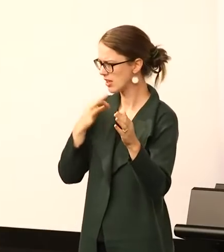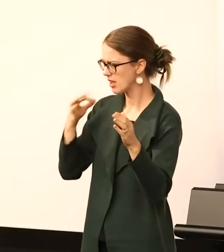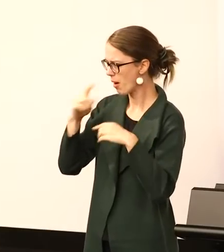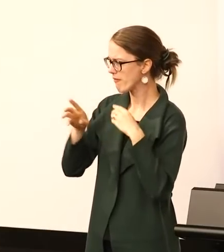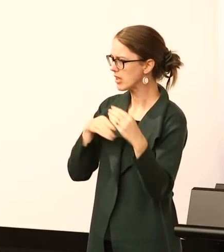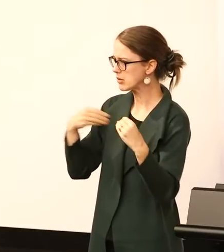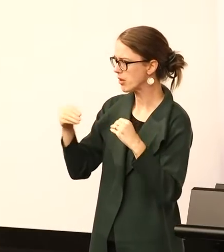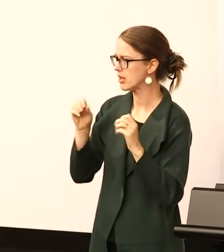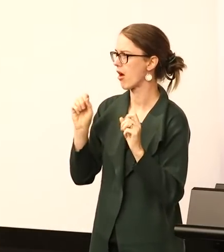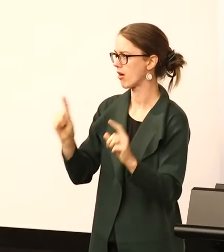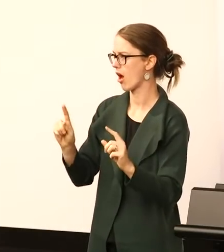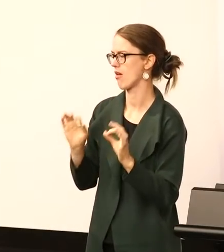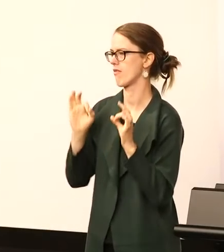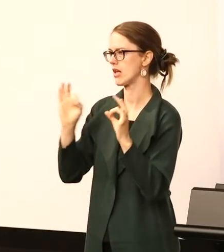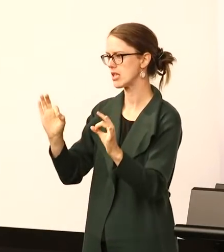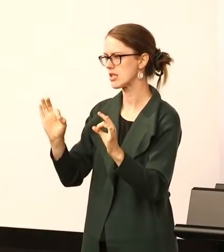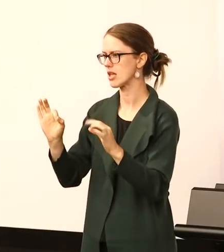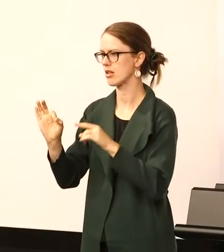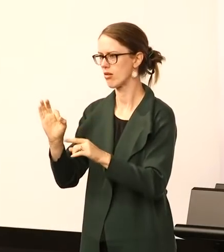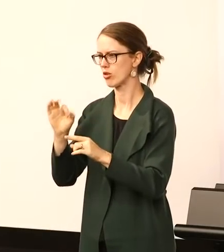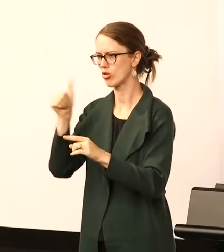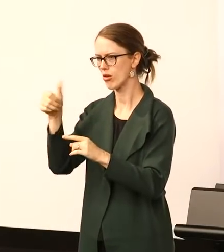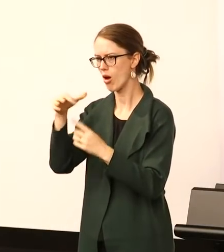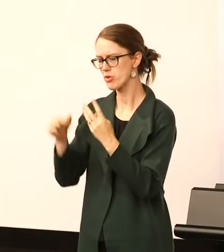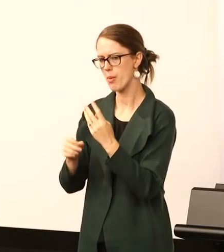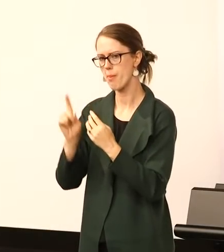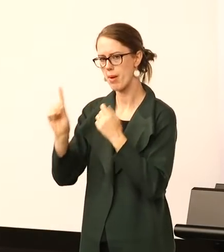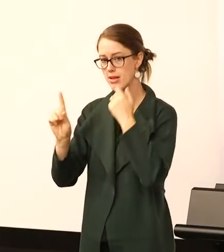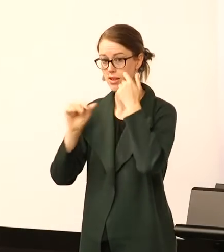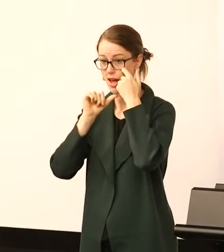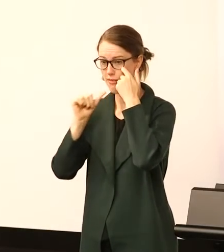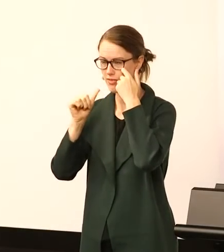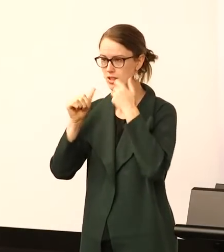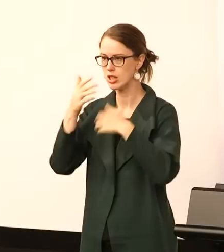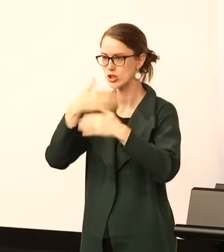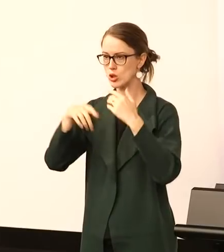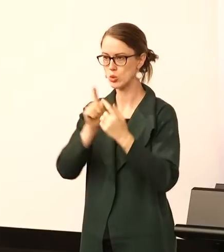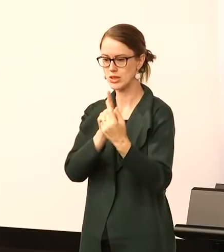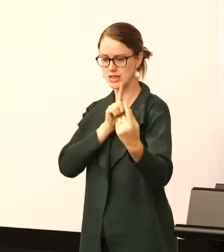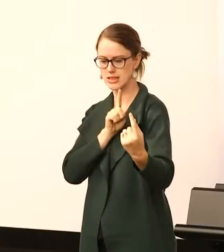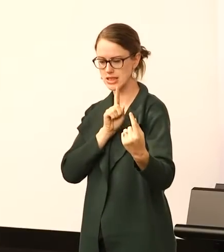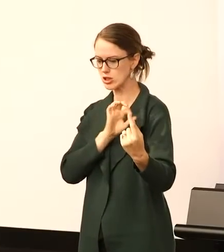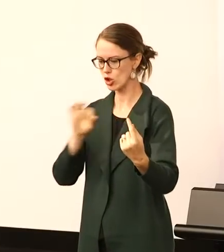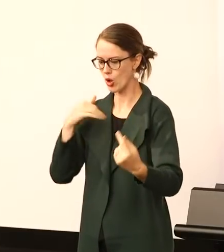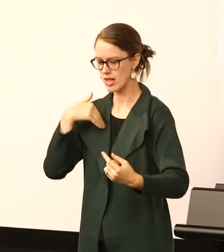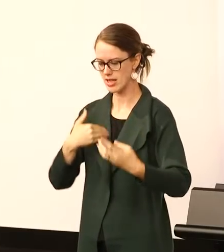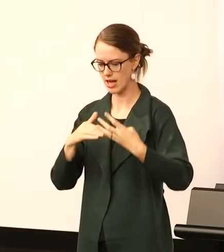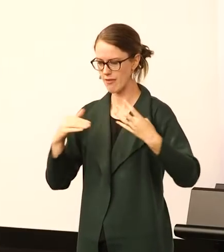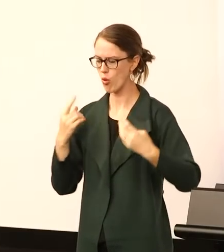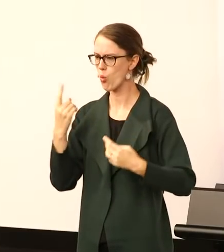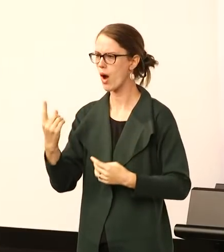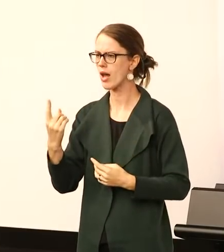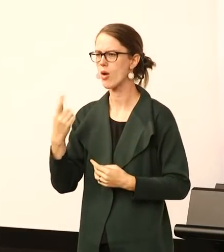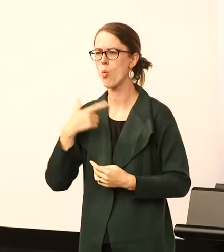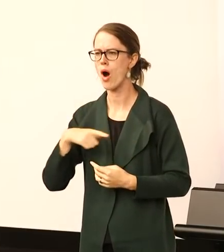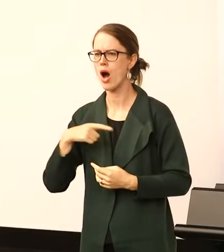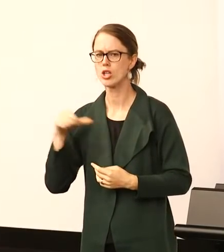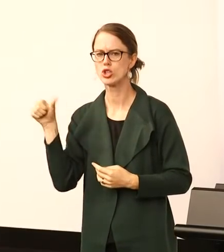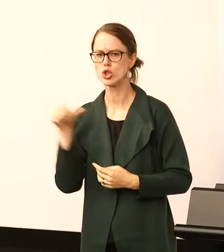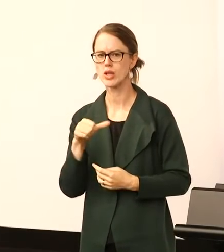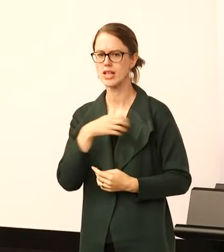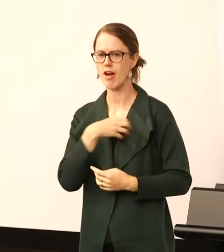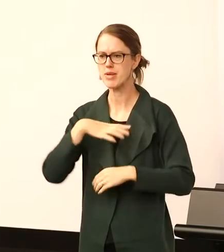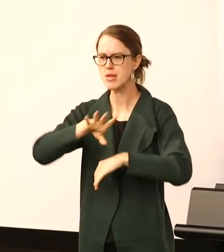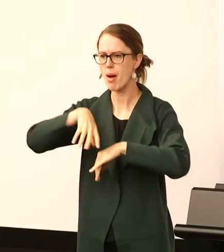is one thing, and that's fantastic that people have that option. But if social distancing is no longer required under level 1, why should